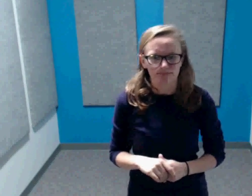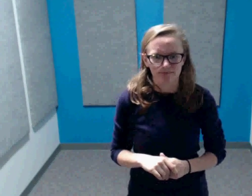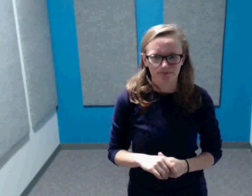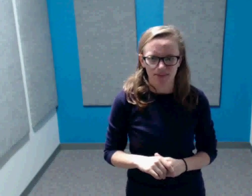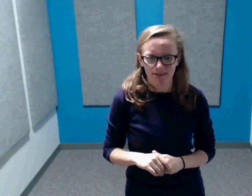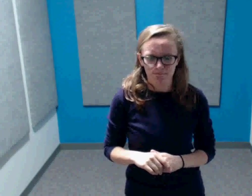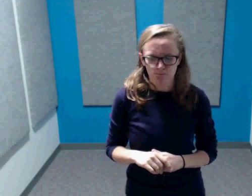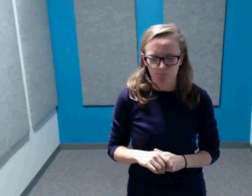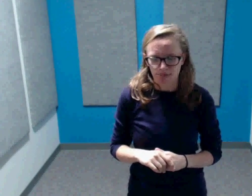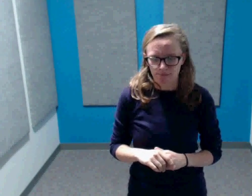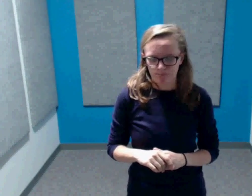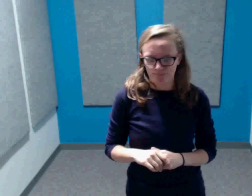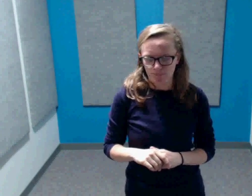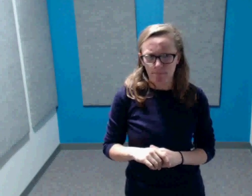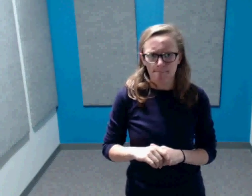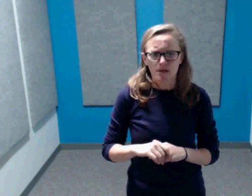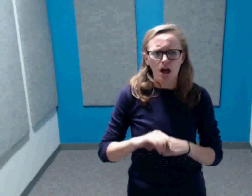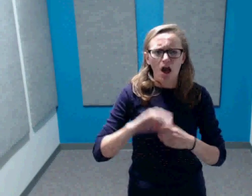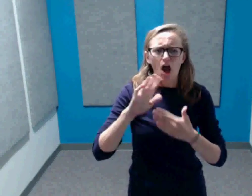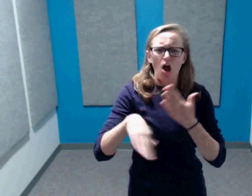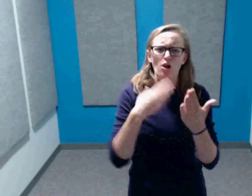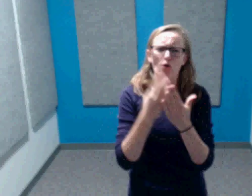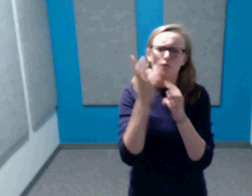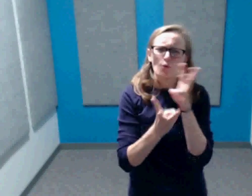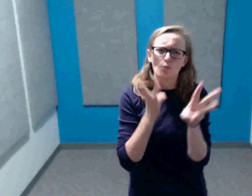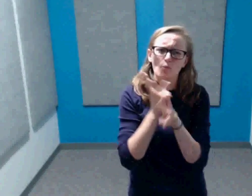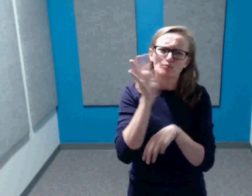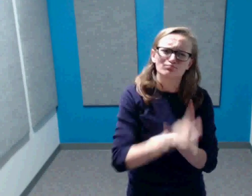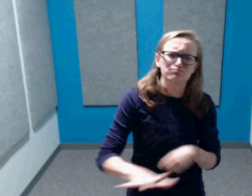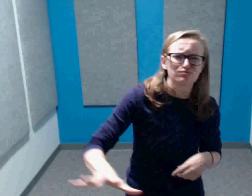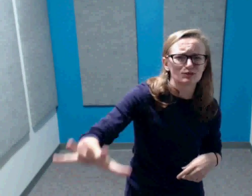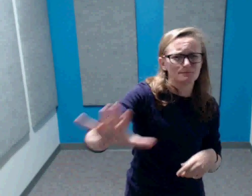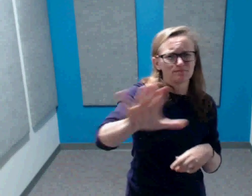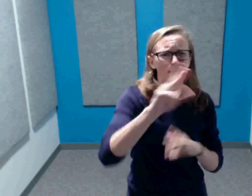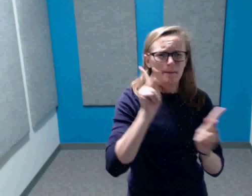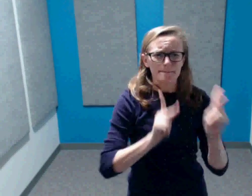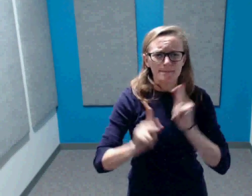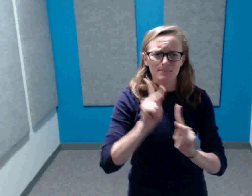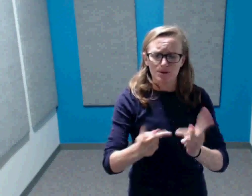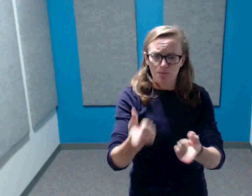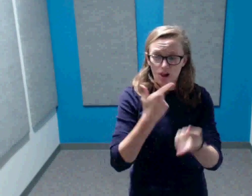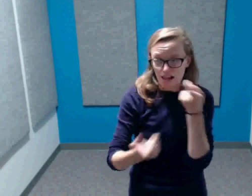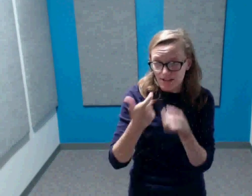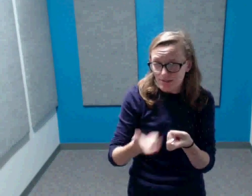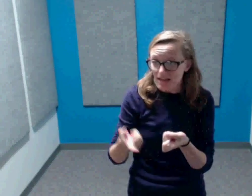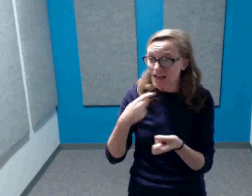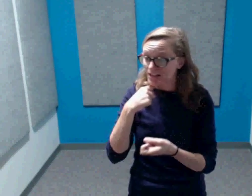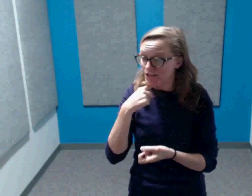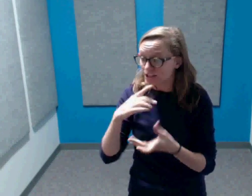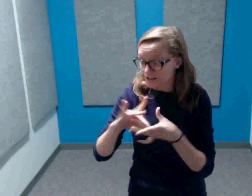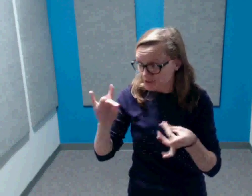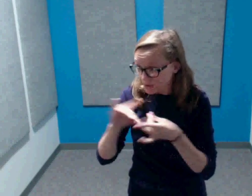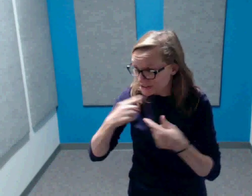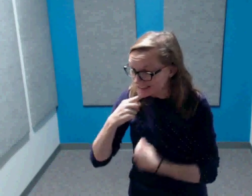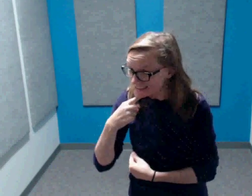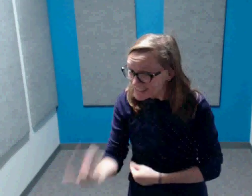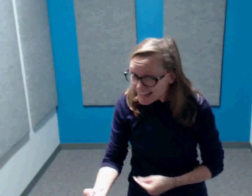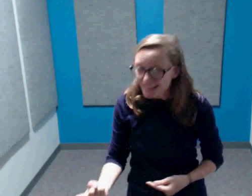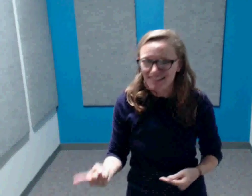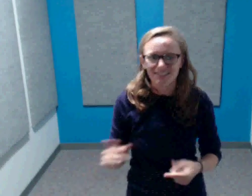All over the country, when I go places, people say, "Are you going to tell that story?" And I won't share this story because it fits. It's been several years since I've used it here. Those of you who have heard